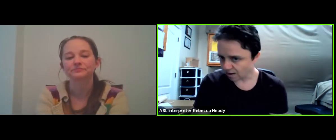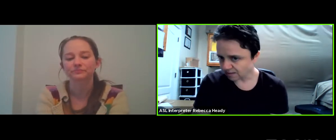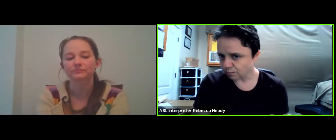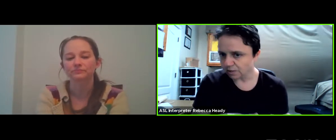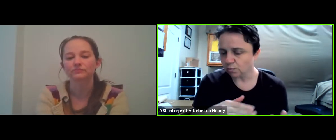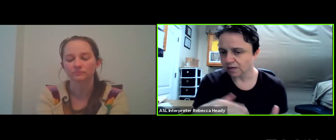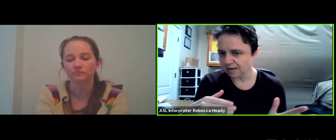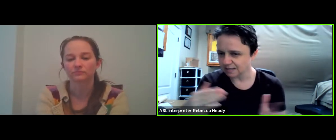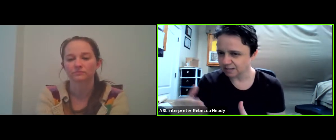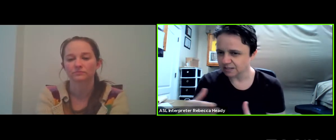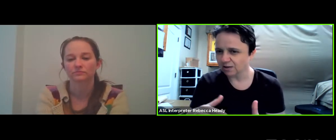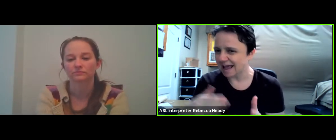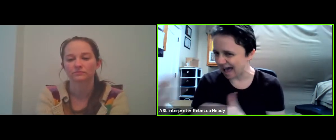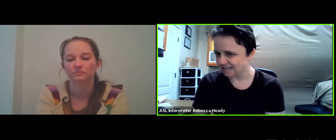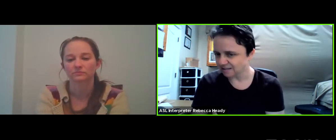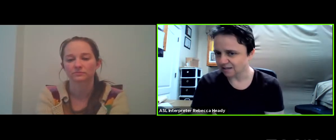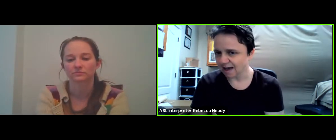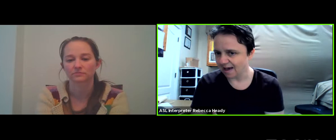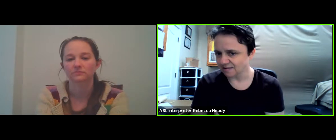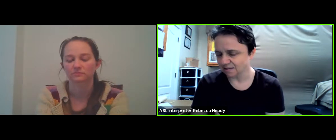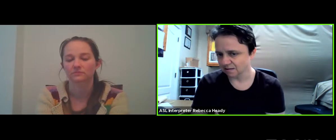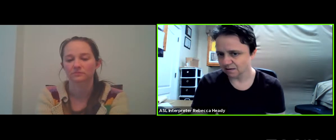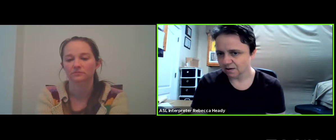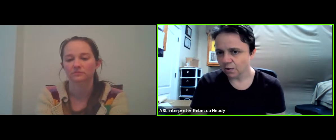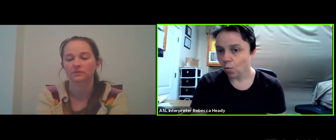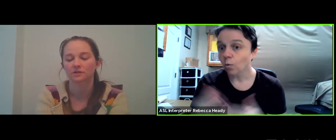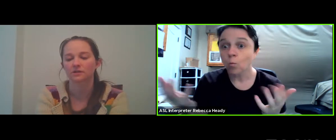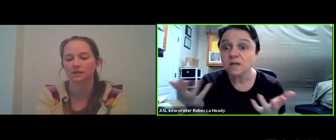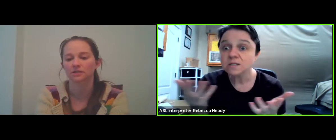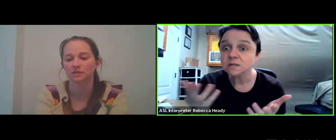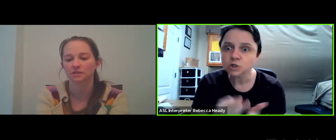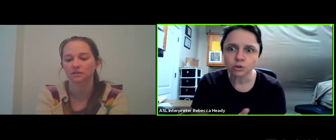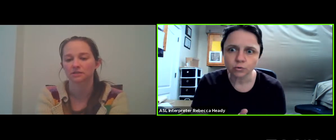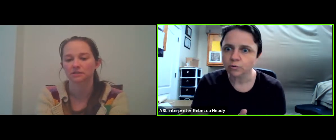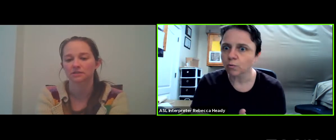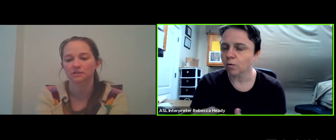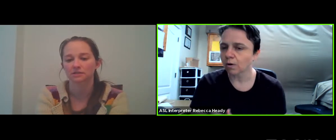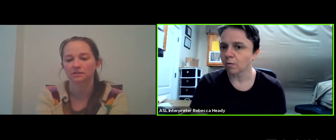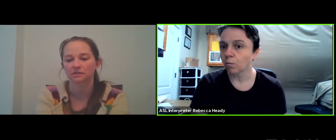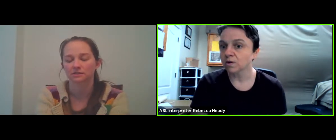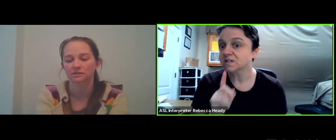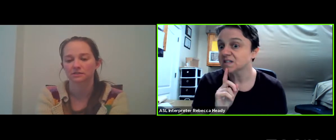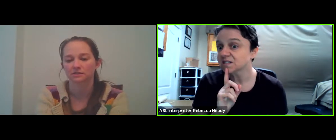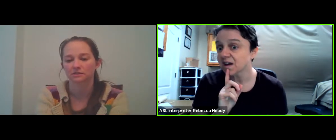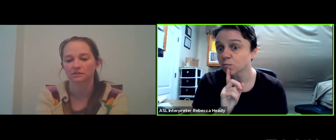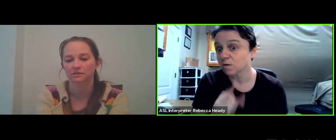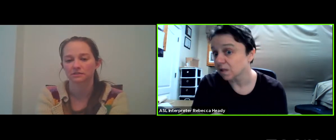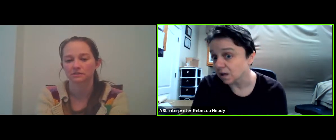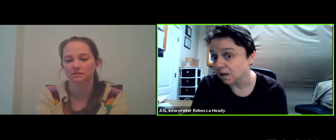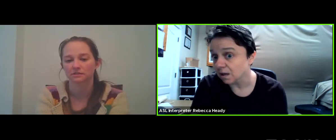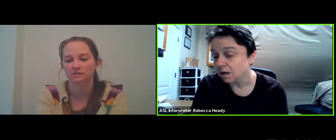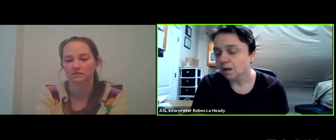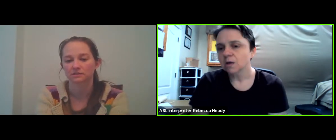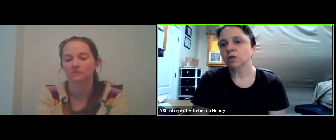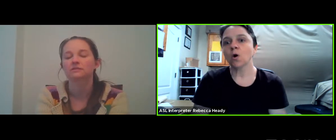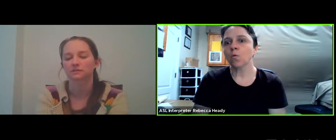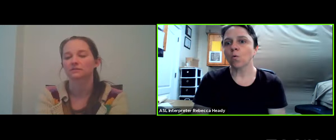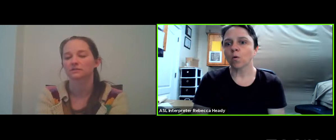correct response, but you wouldn't necessarily ask that. Or the truth, or what did they say